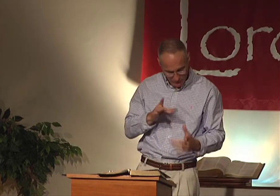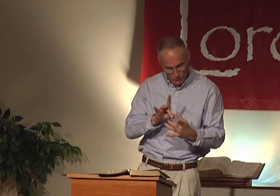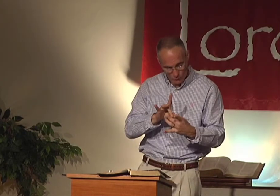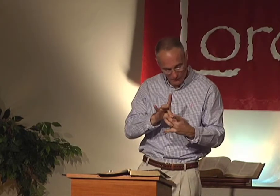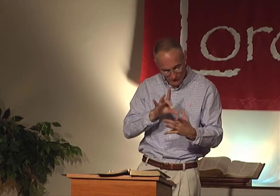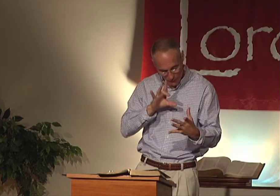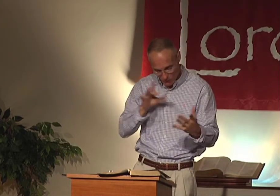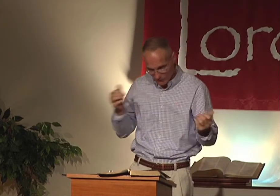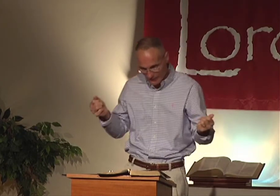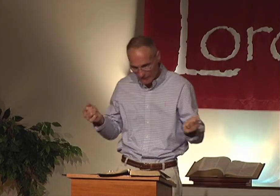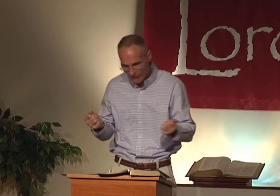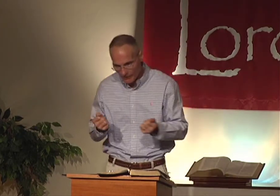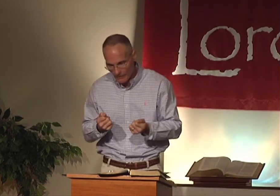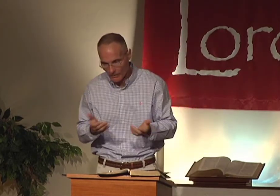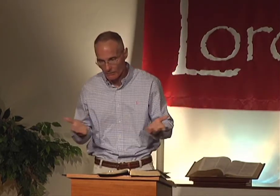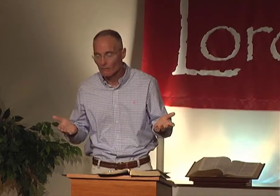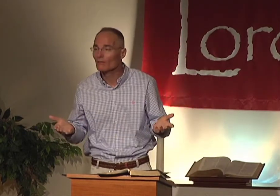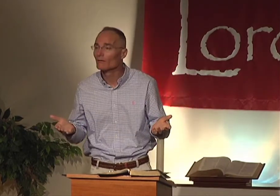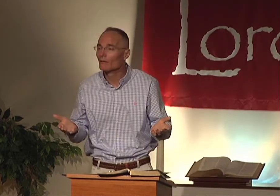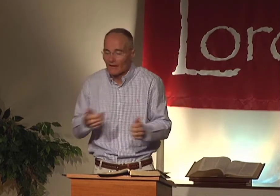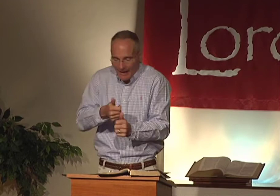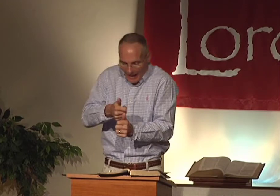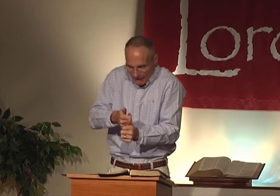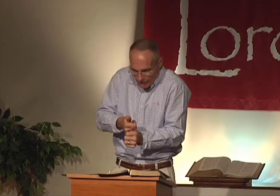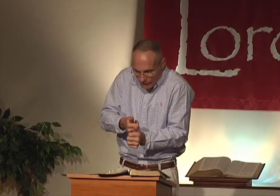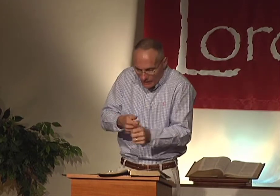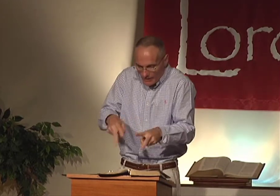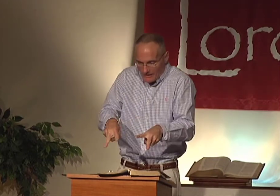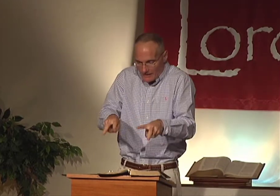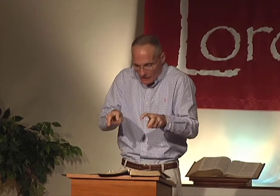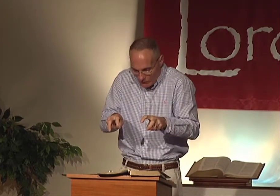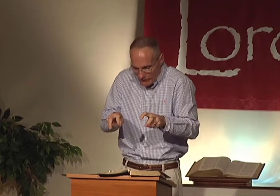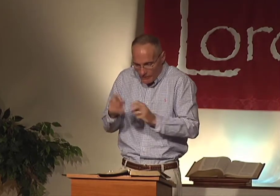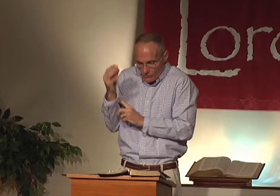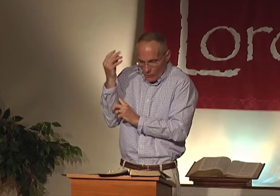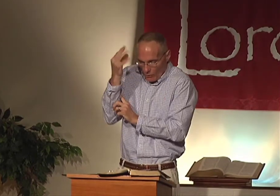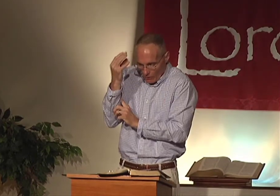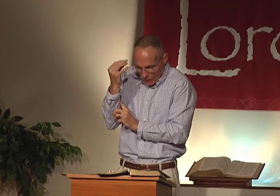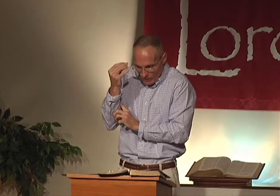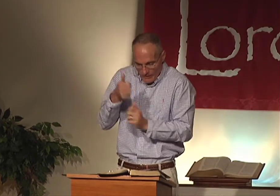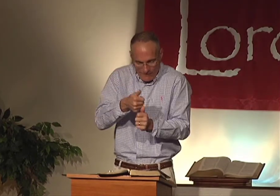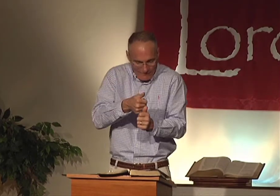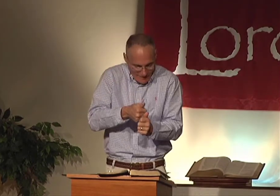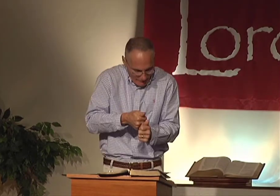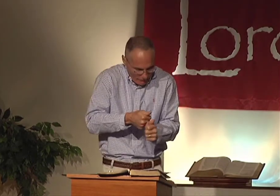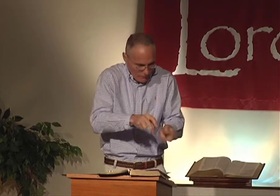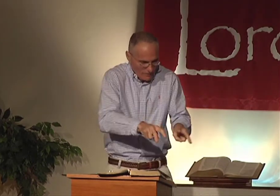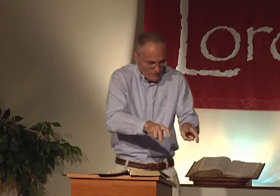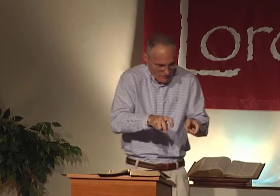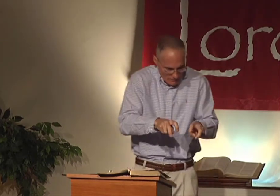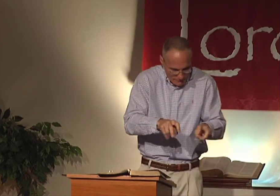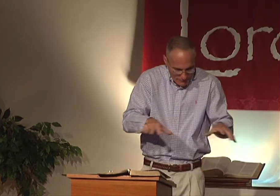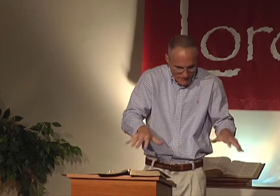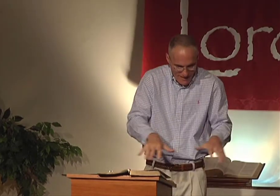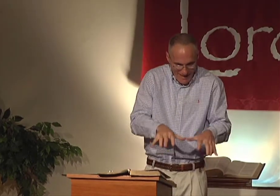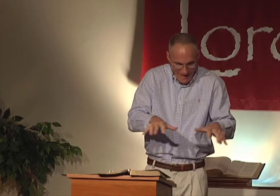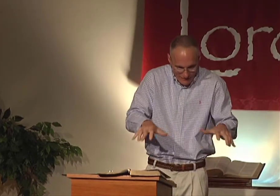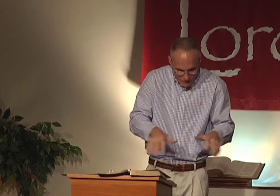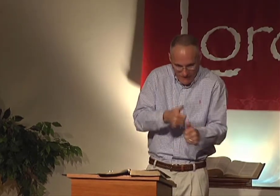We must be willing to let go of everything. Every selfish thought, every